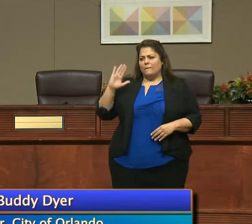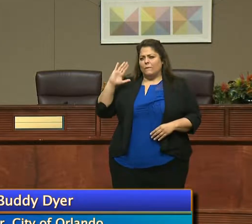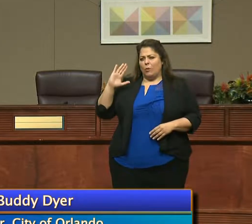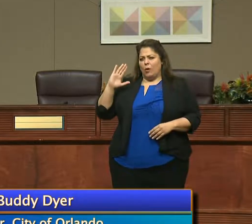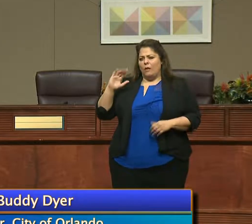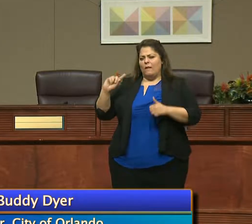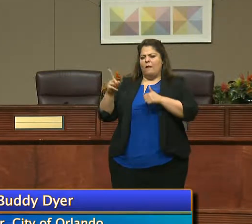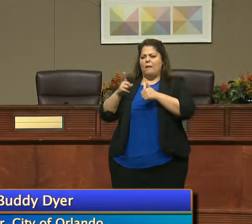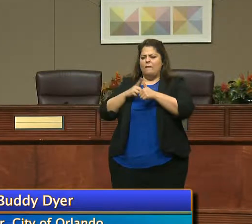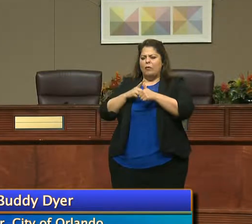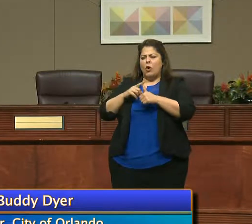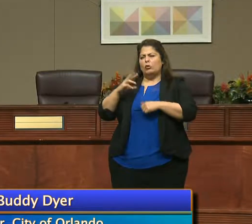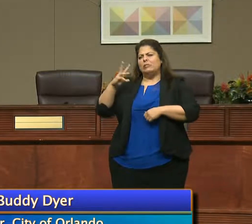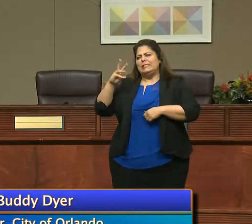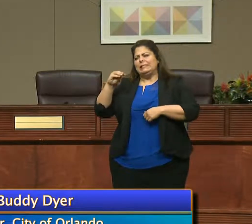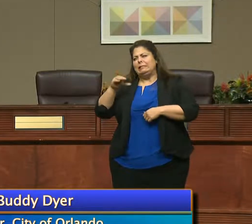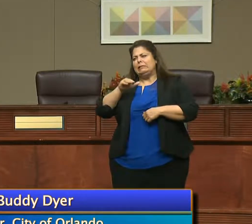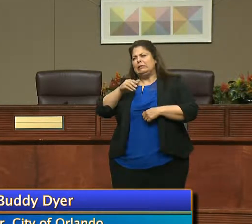really flattened the curve.